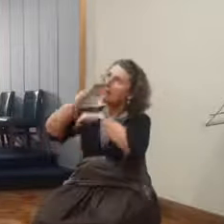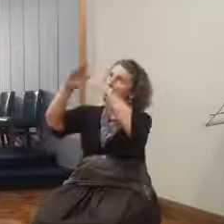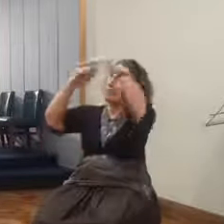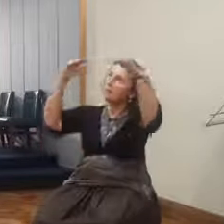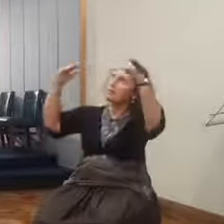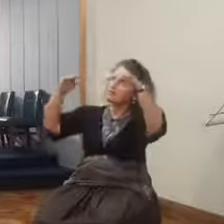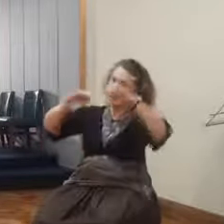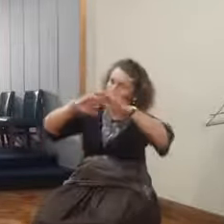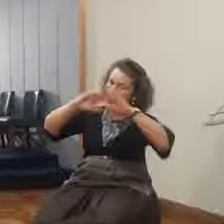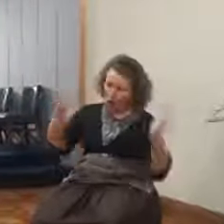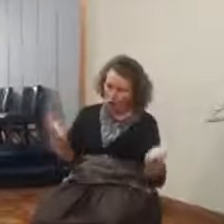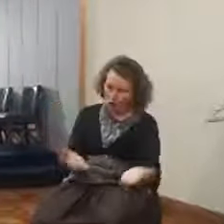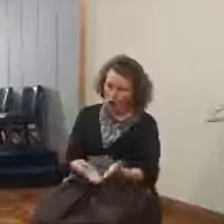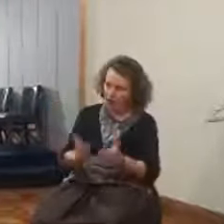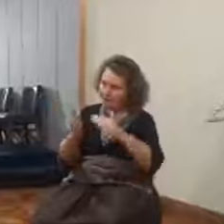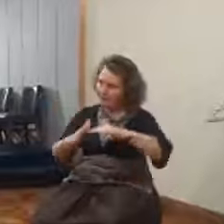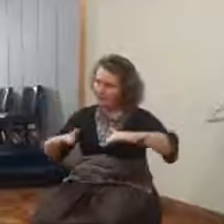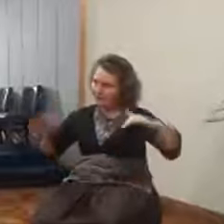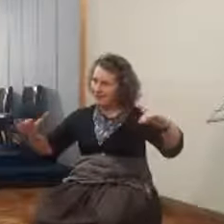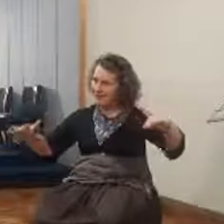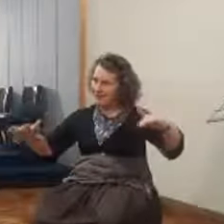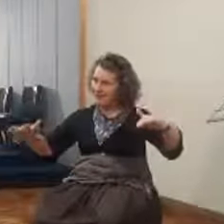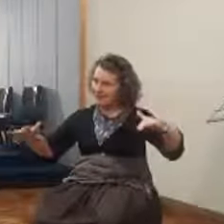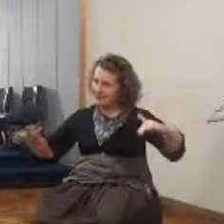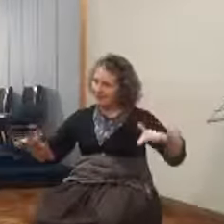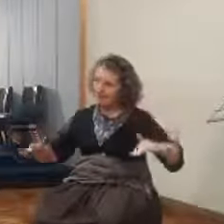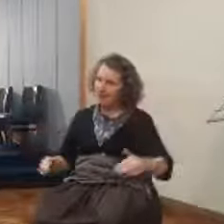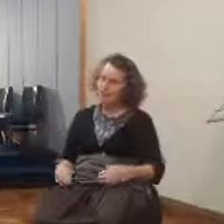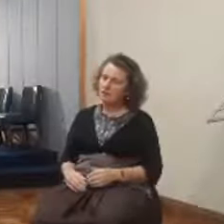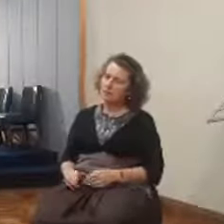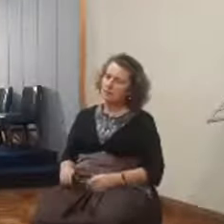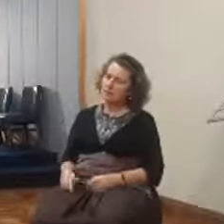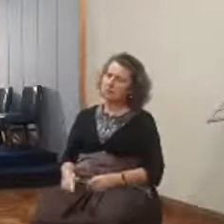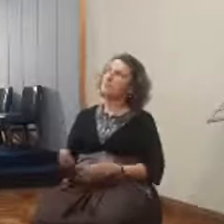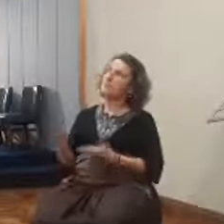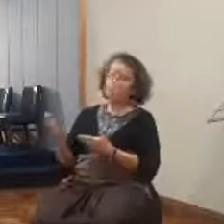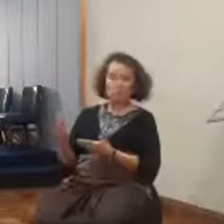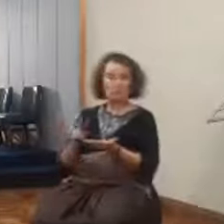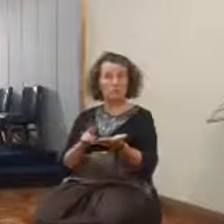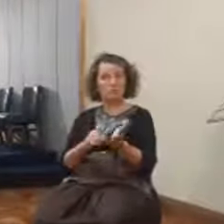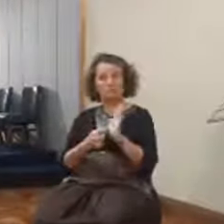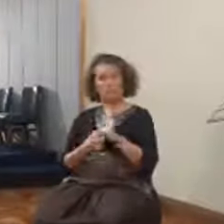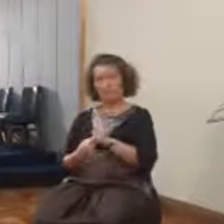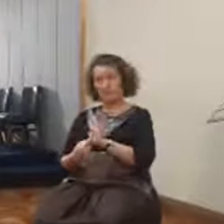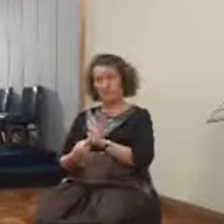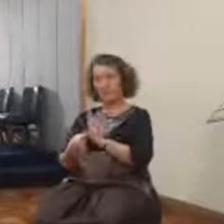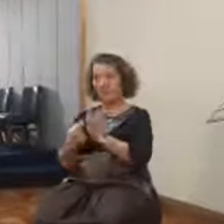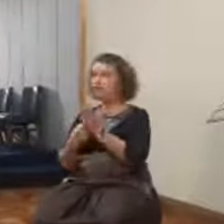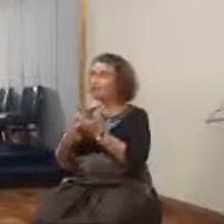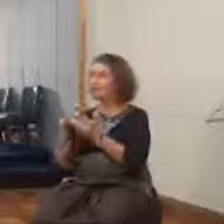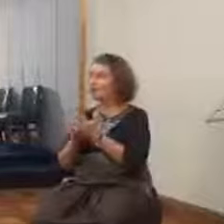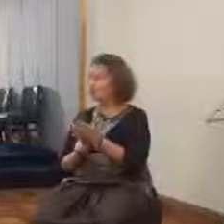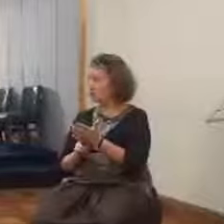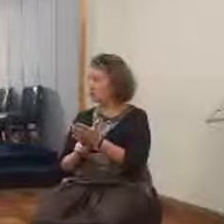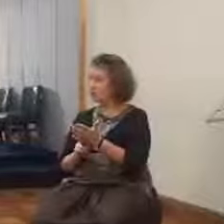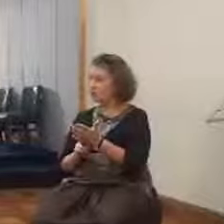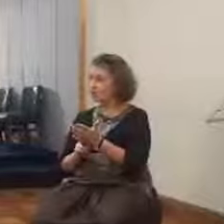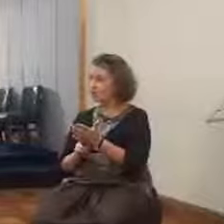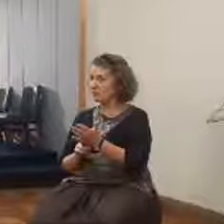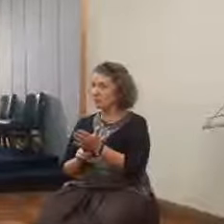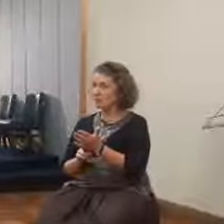and the sea and the fountains of waters. There it is, all together. There is God